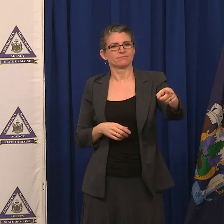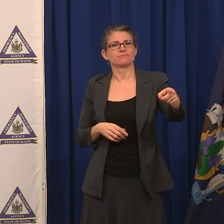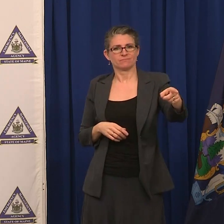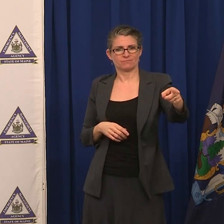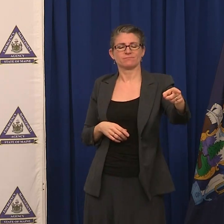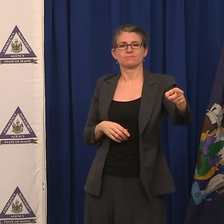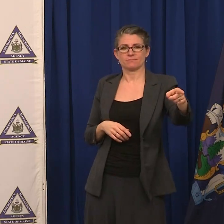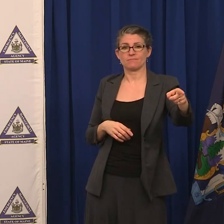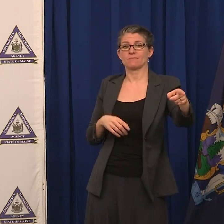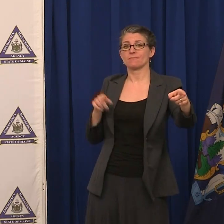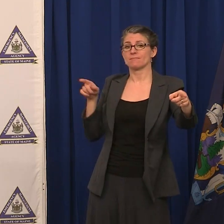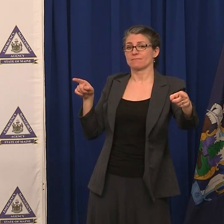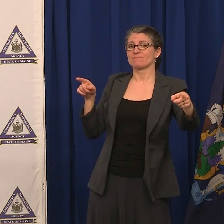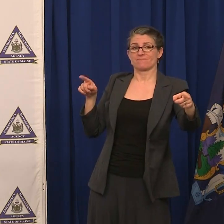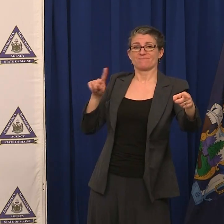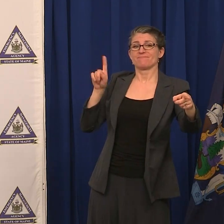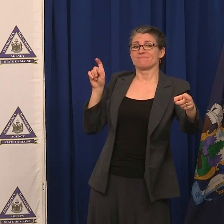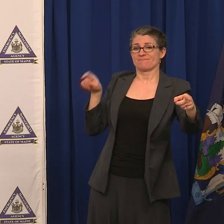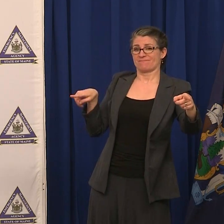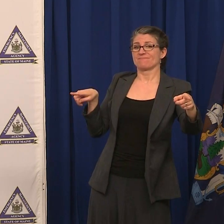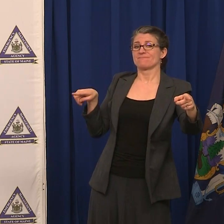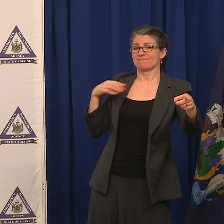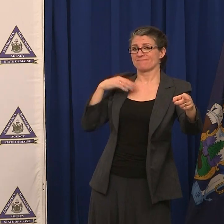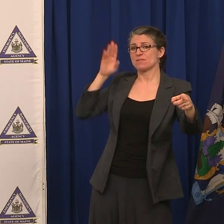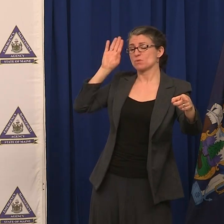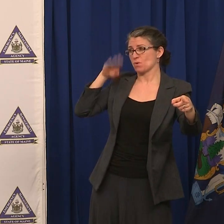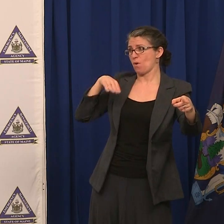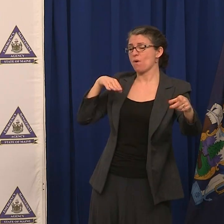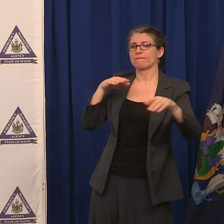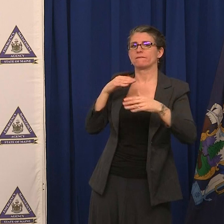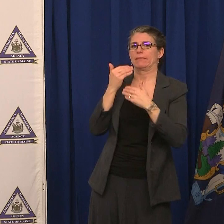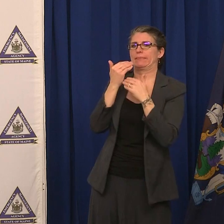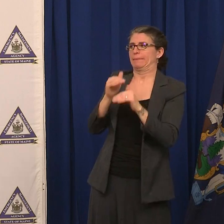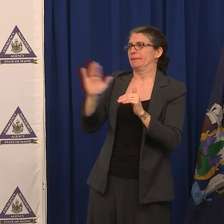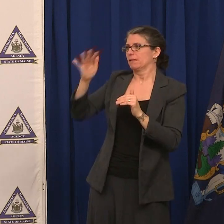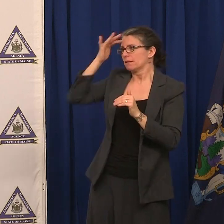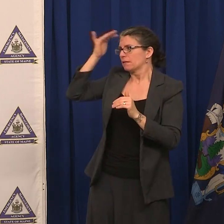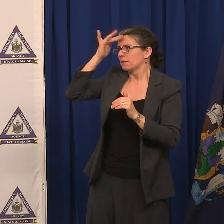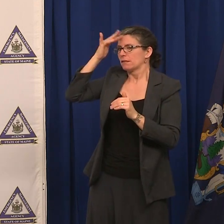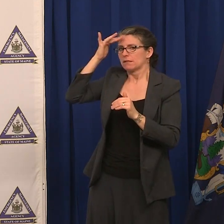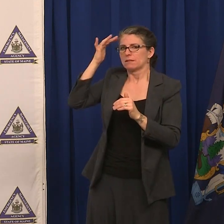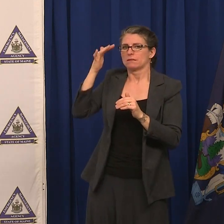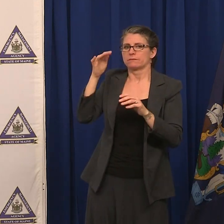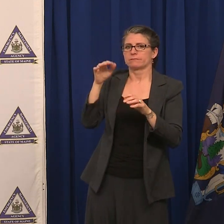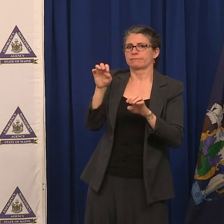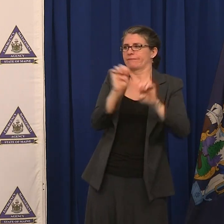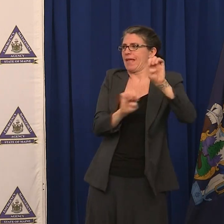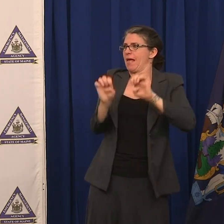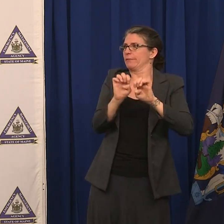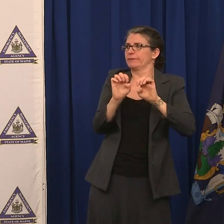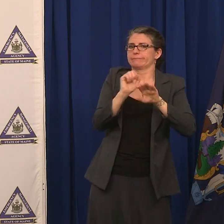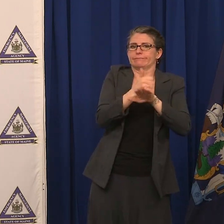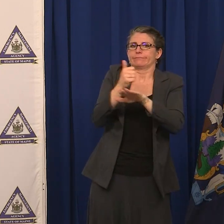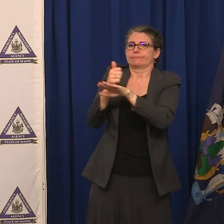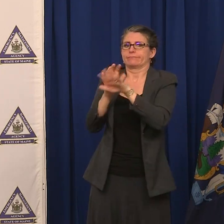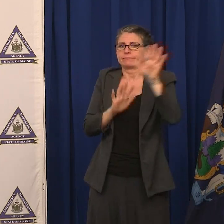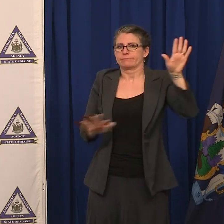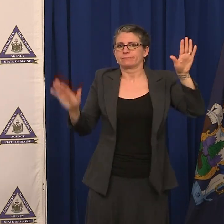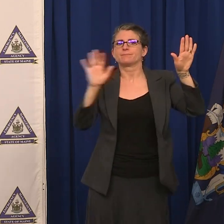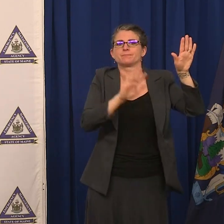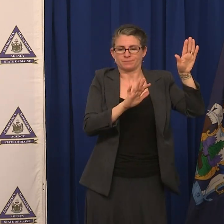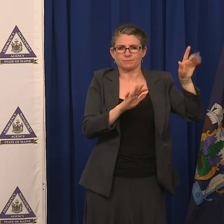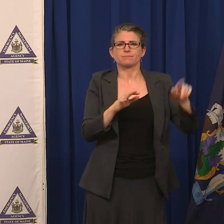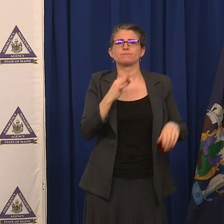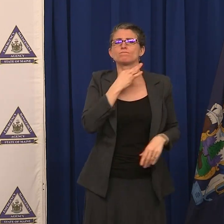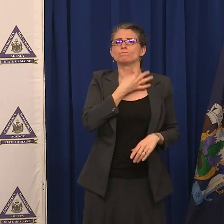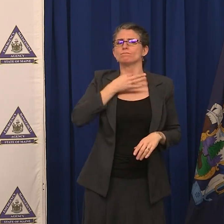modeling, is Maine currently exceeding its hospital capacity under the medium, low, or high scenarios, or